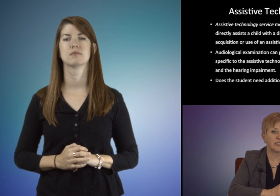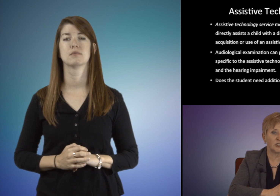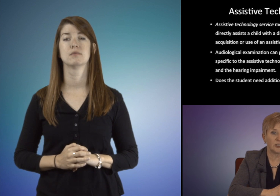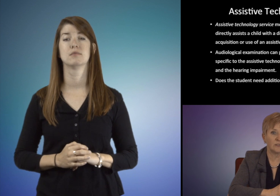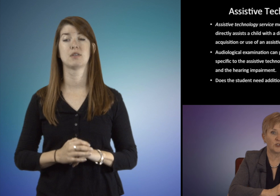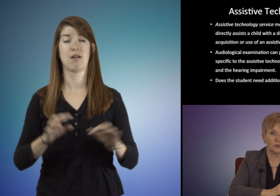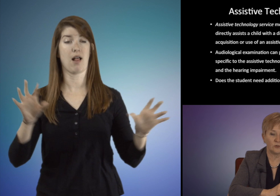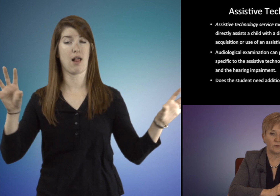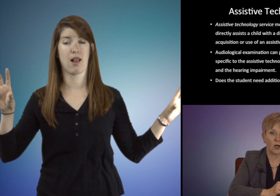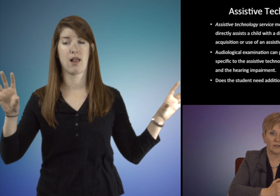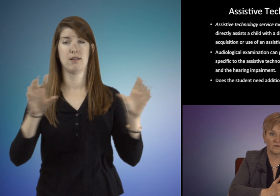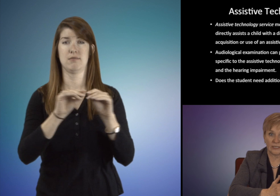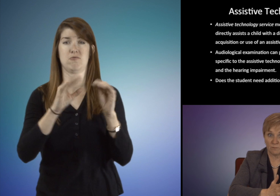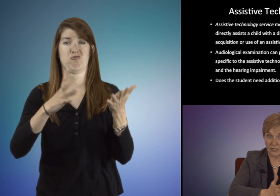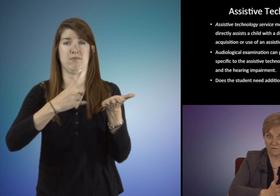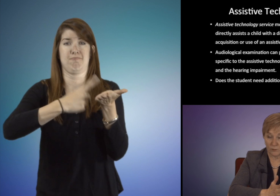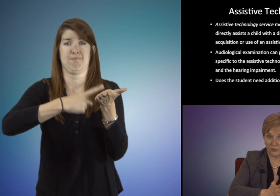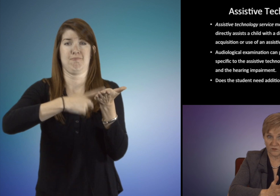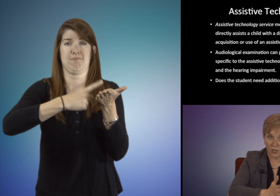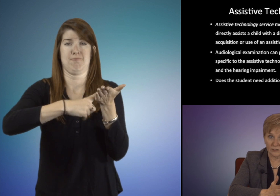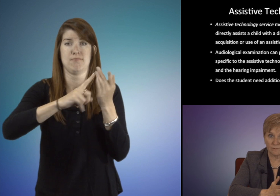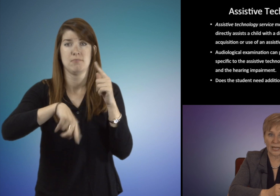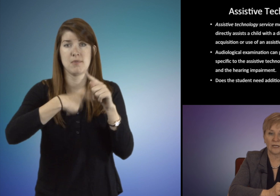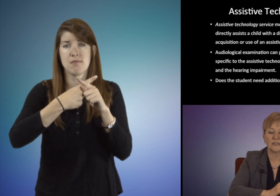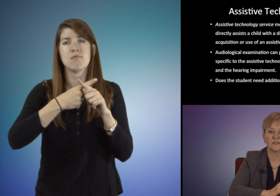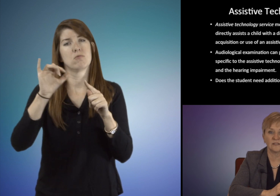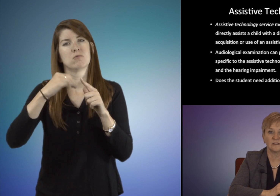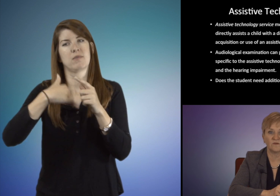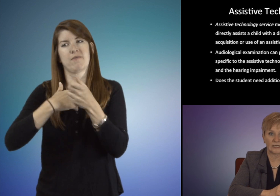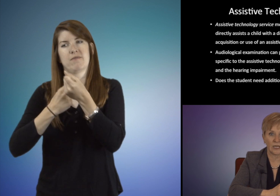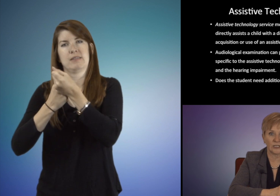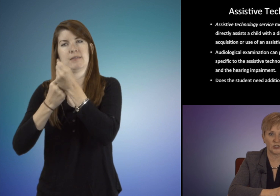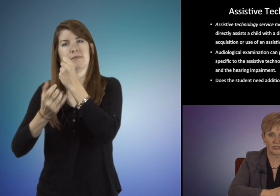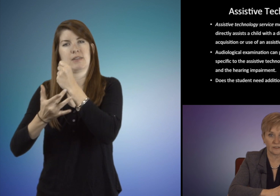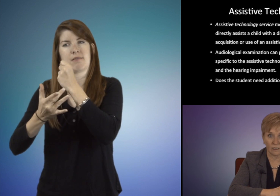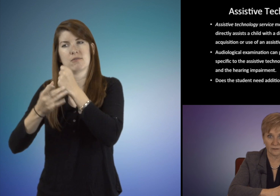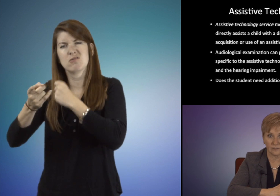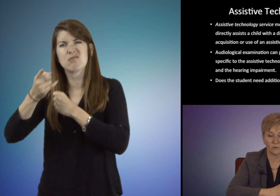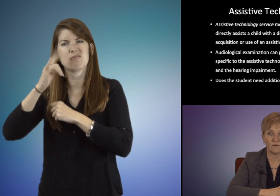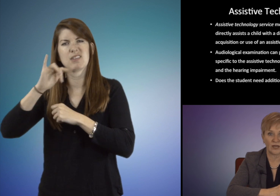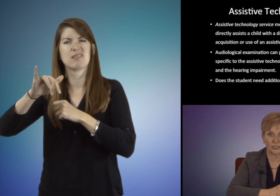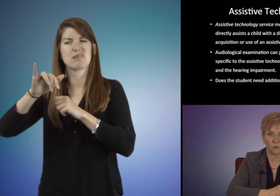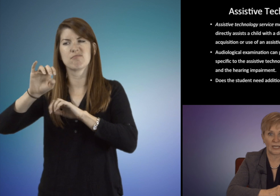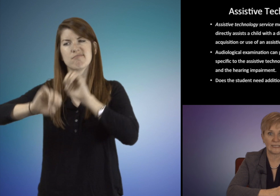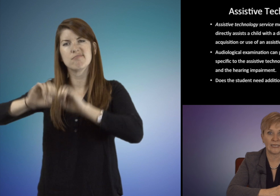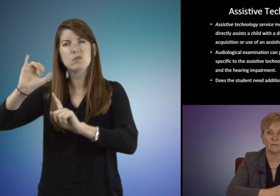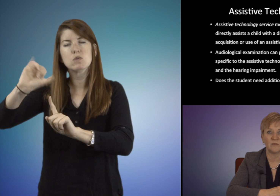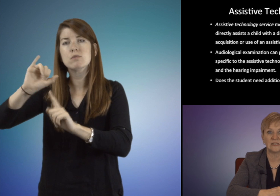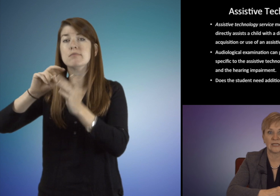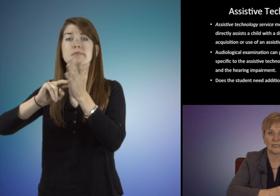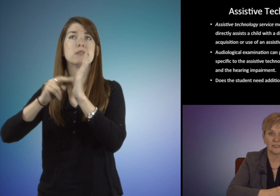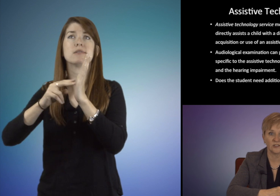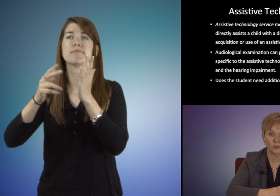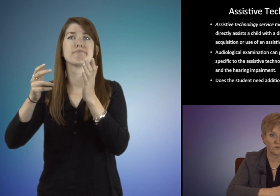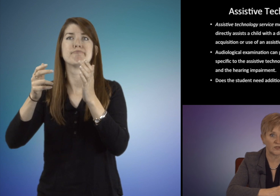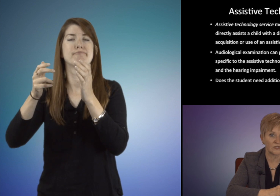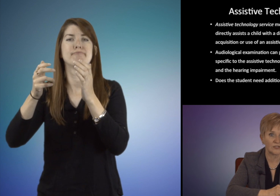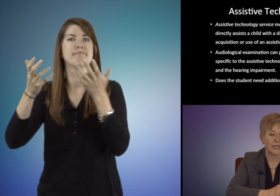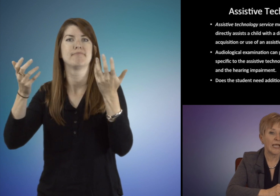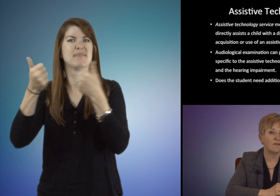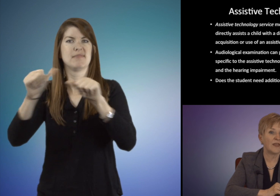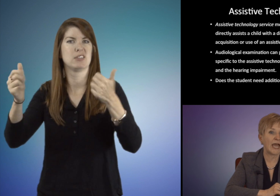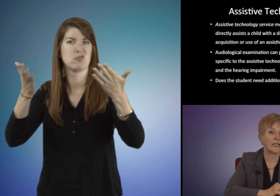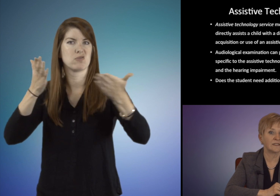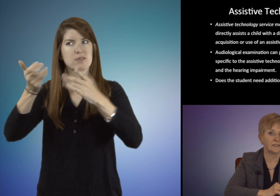In addition to all of the above that we've talked about, assistive technology is also evaluated, and it means any